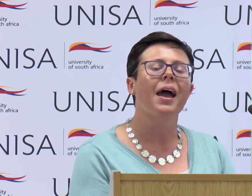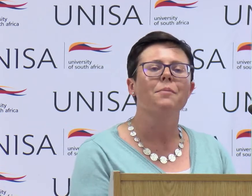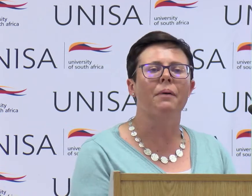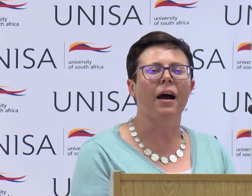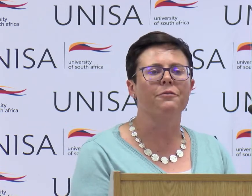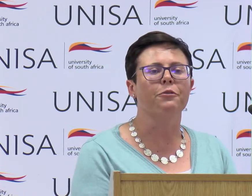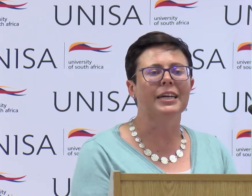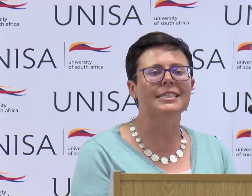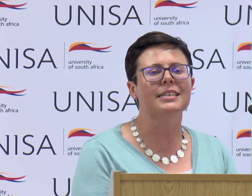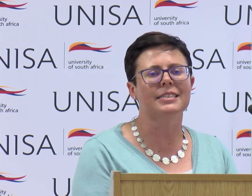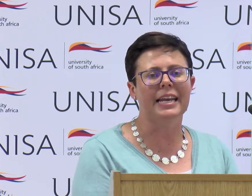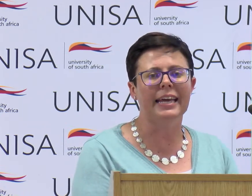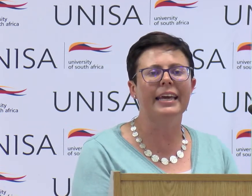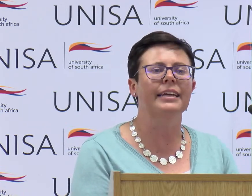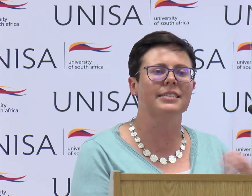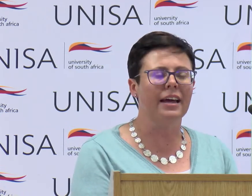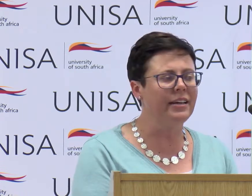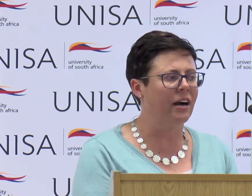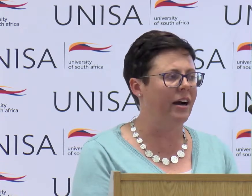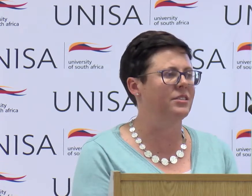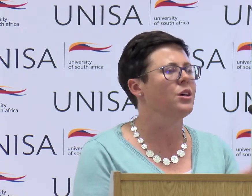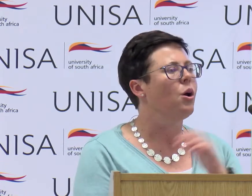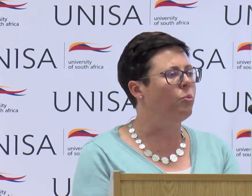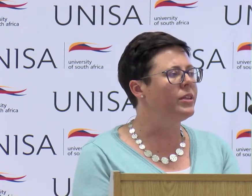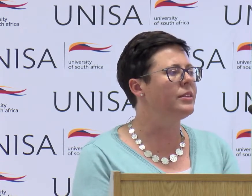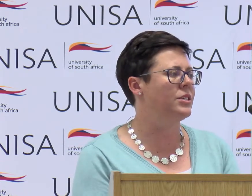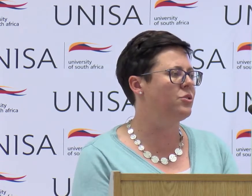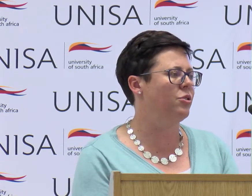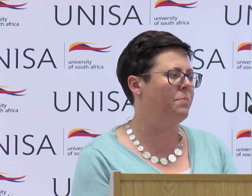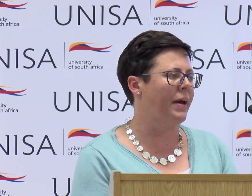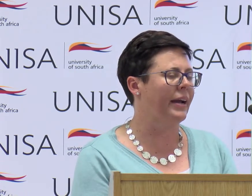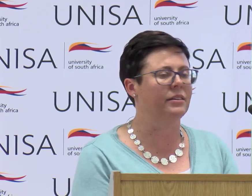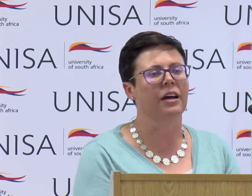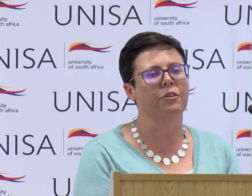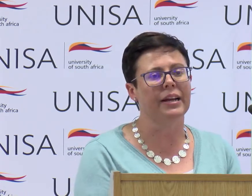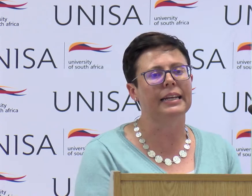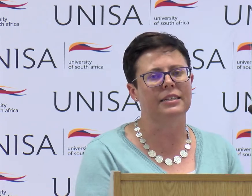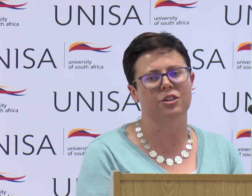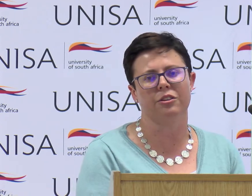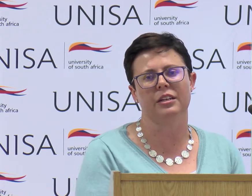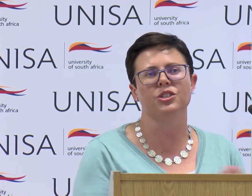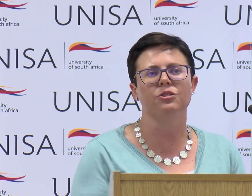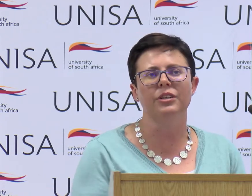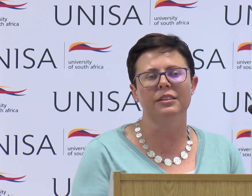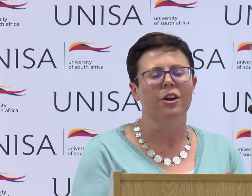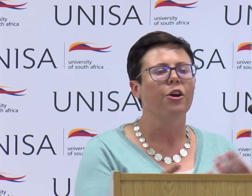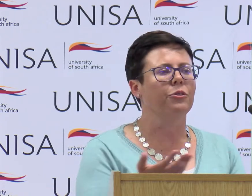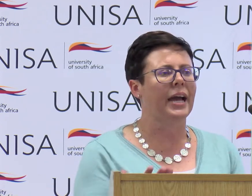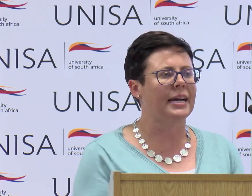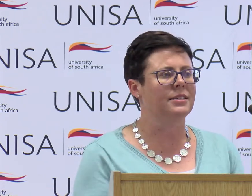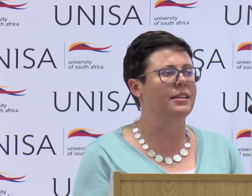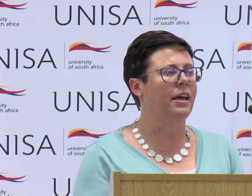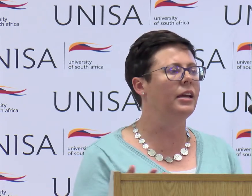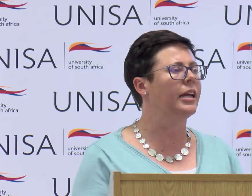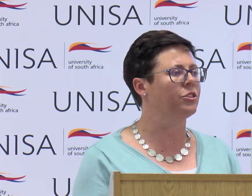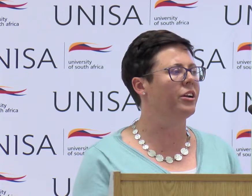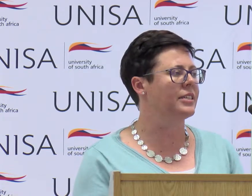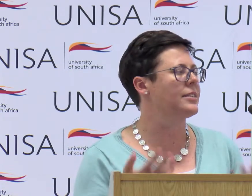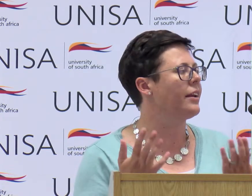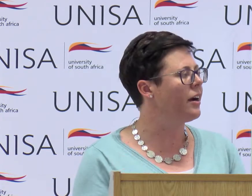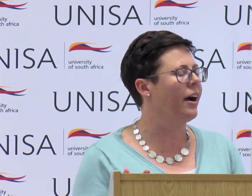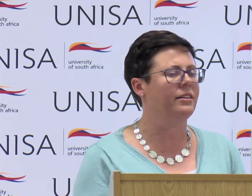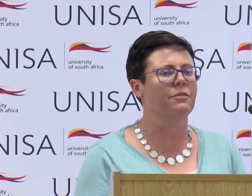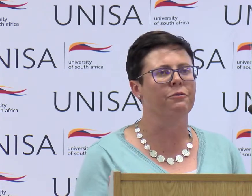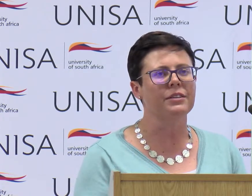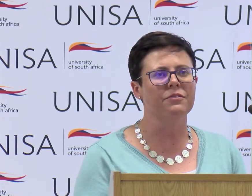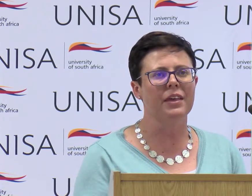classroom by, for instance, linking study guides with this term bank directly, so that a student who has their electronic